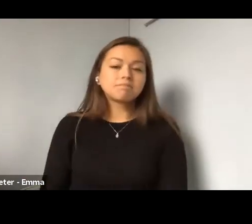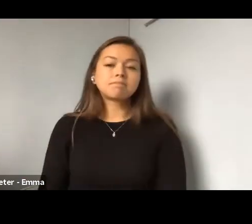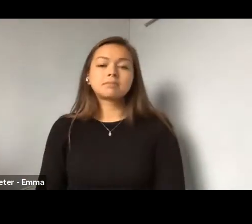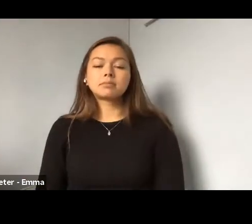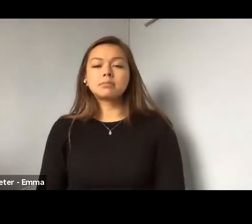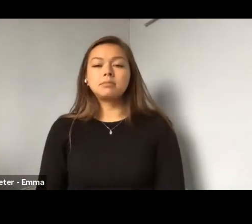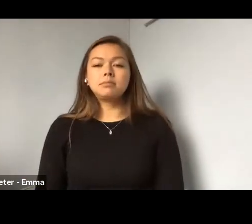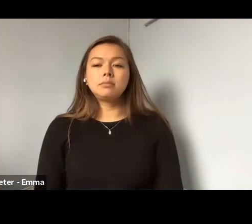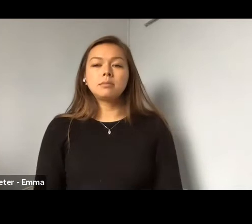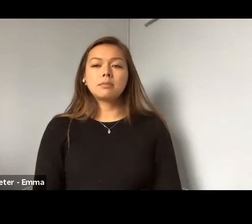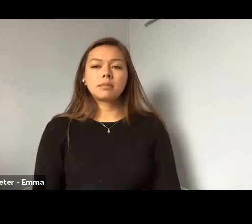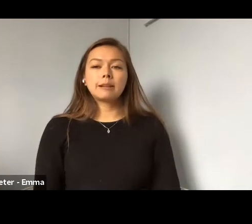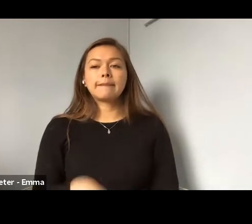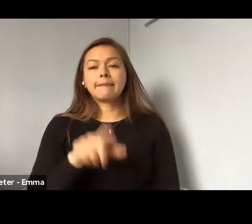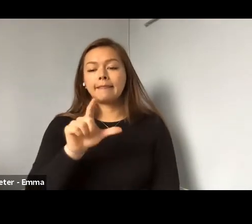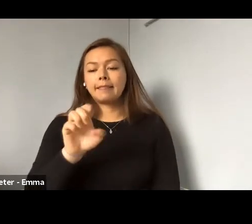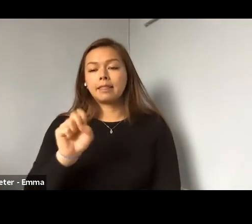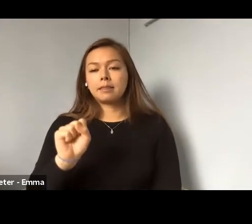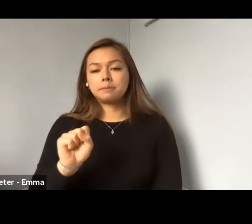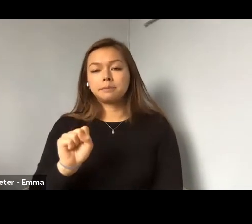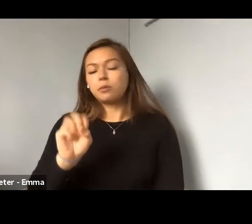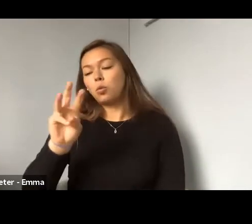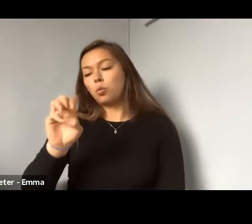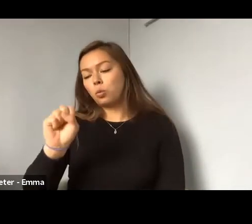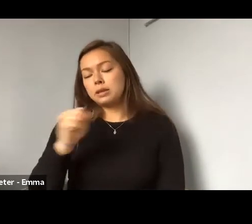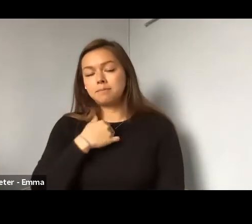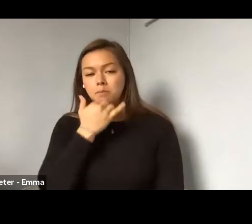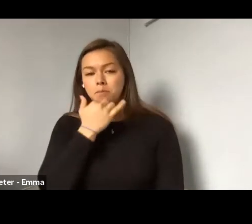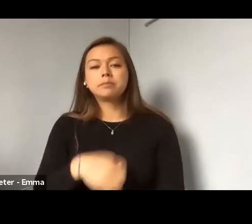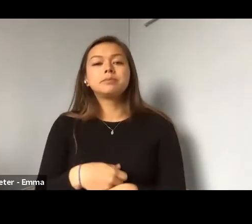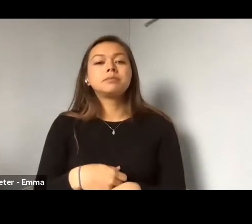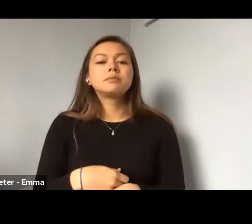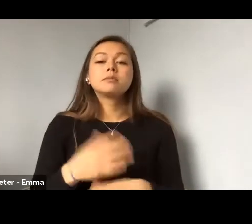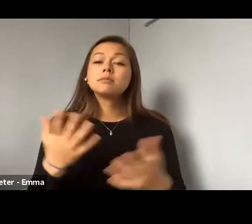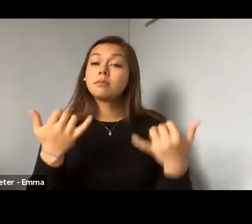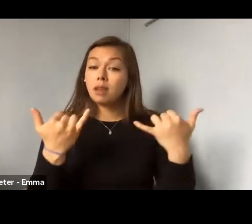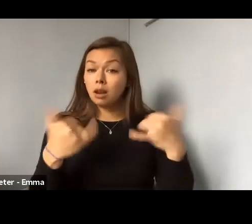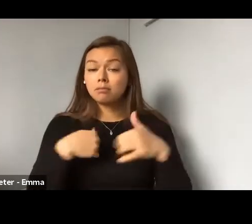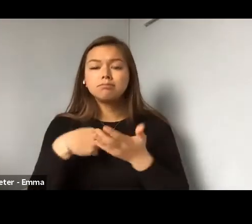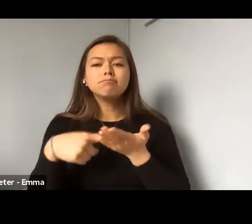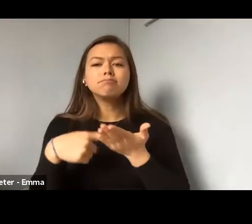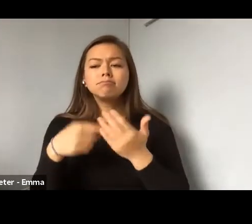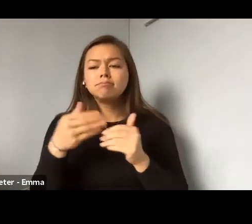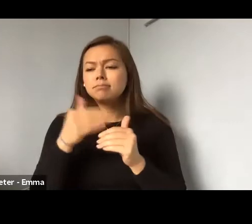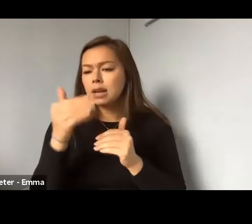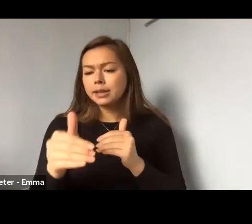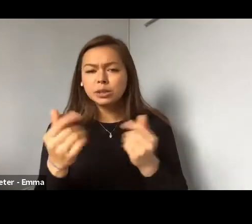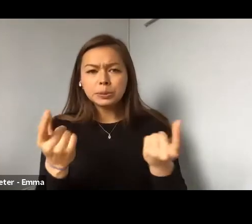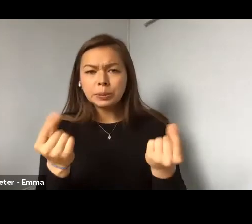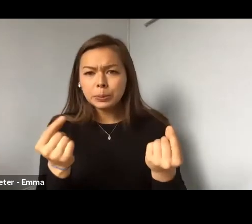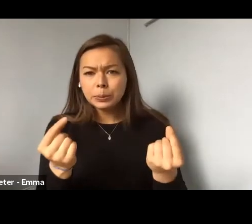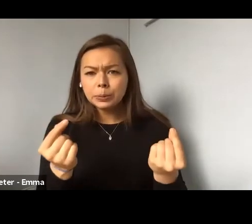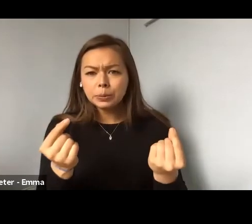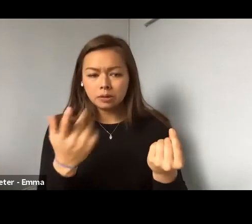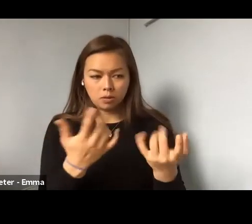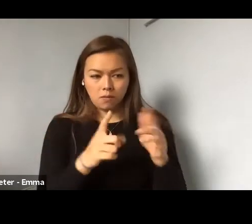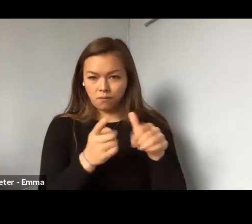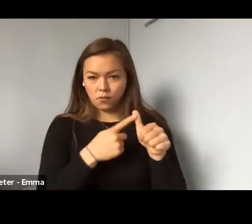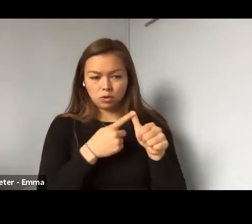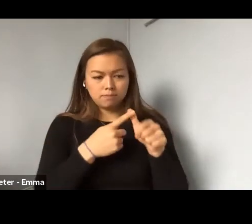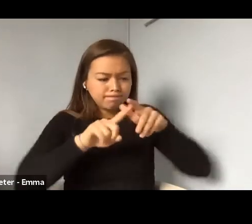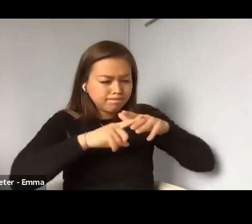I am now going to be speaking about the next phase after our initial research.